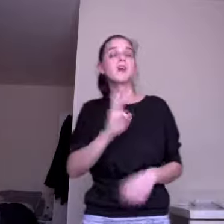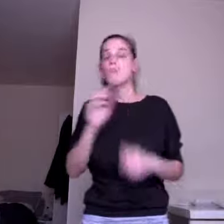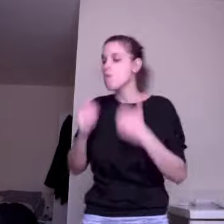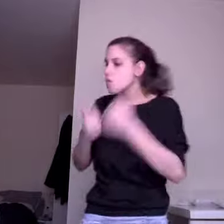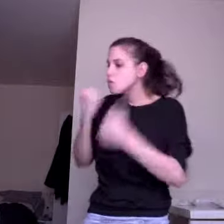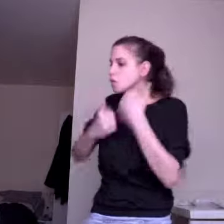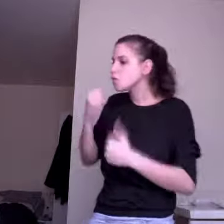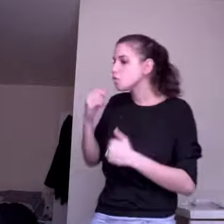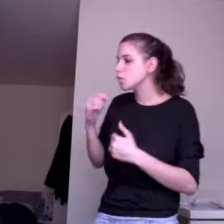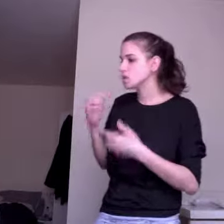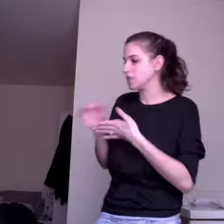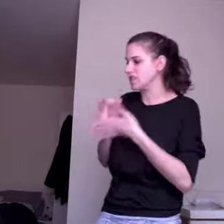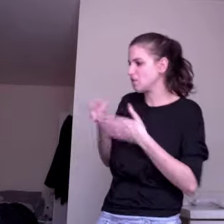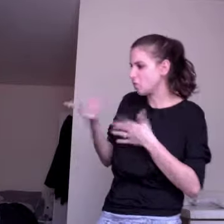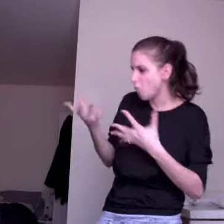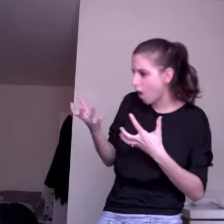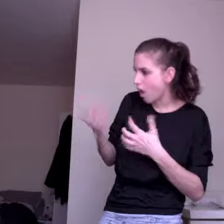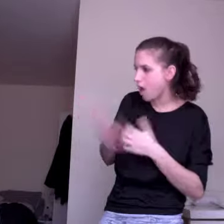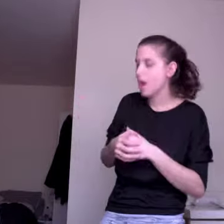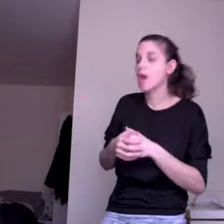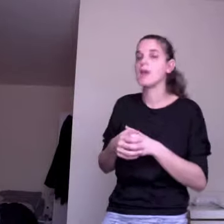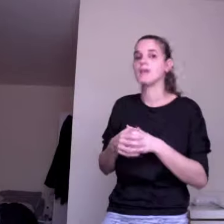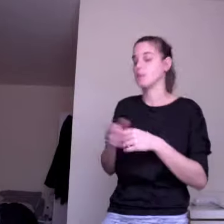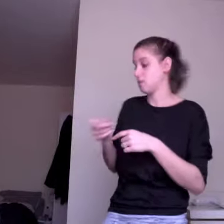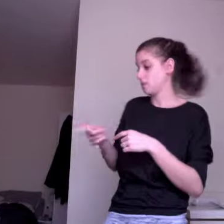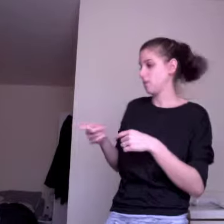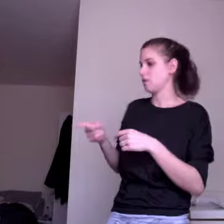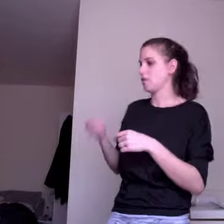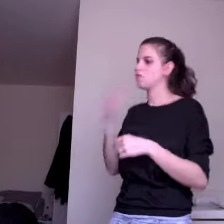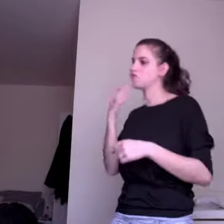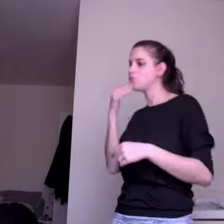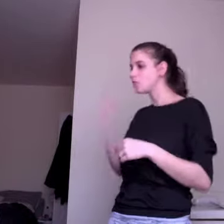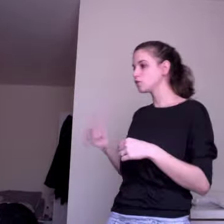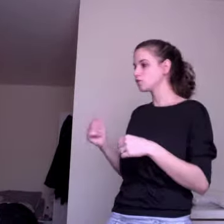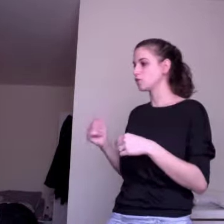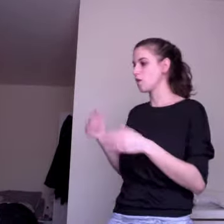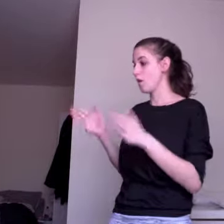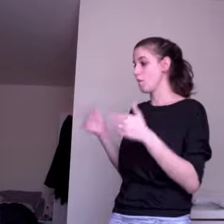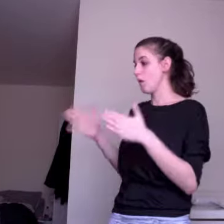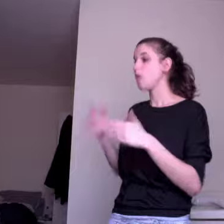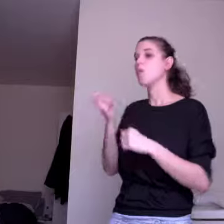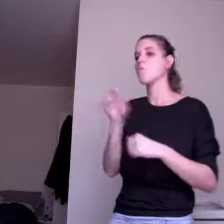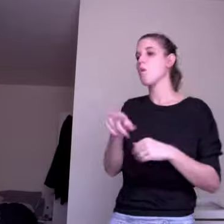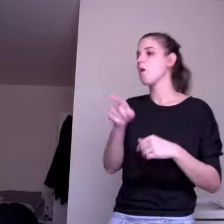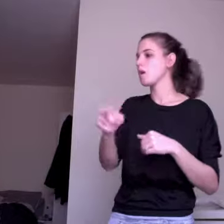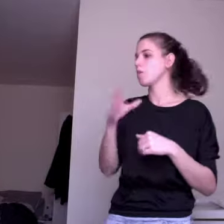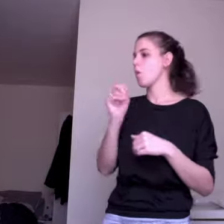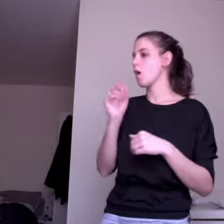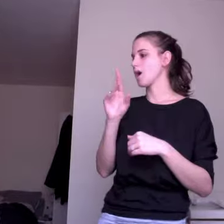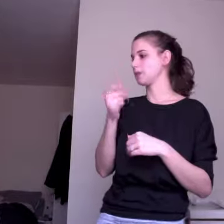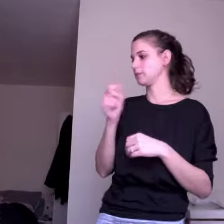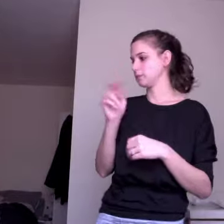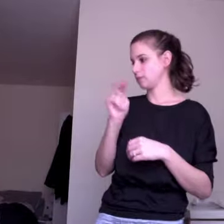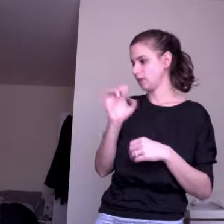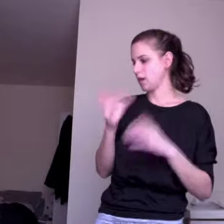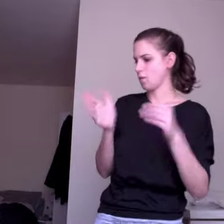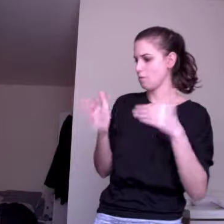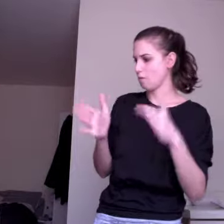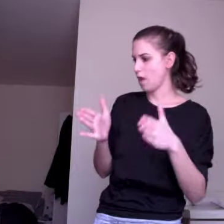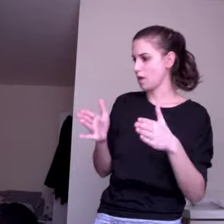front. My little cousin told his dad that he would rather have the organic toasted O cereal because Burke said he shouldn't eat sparkly